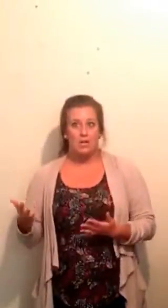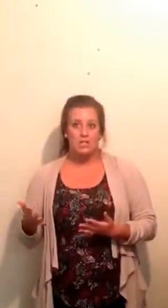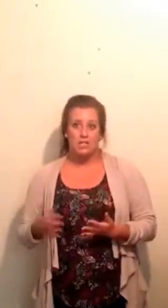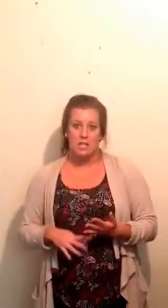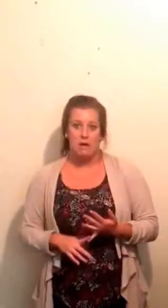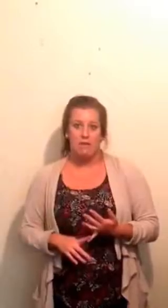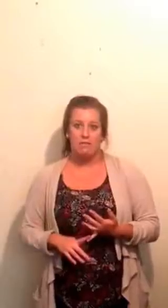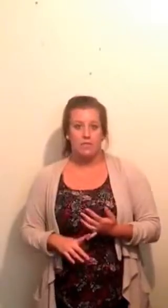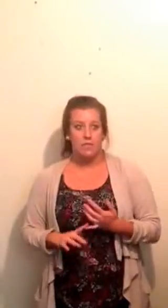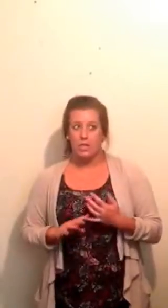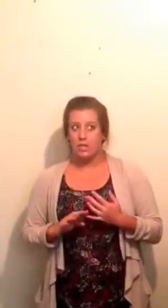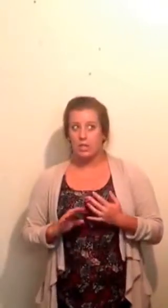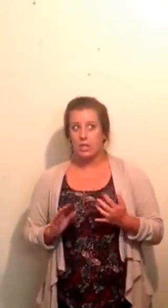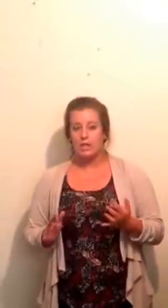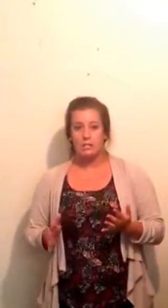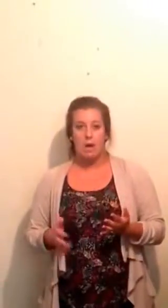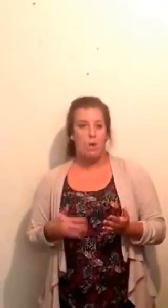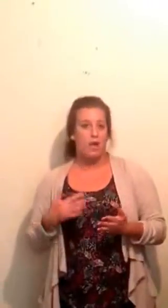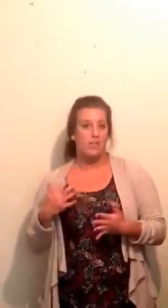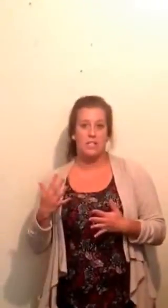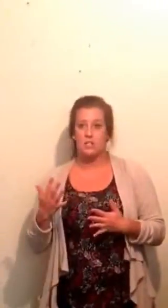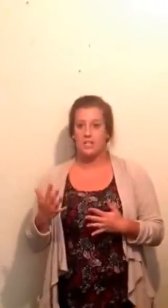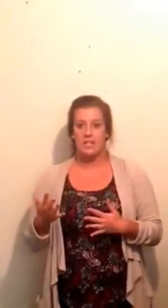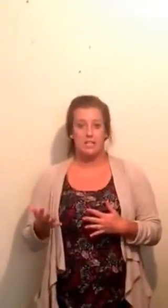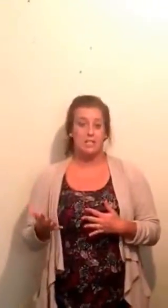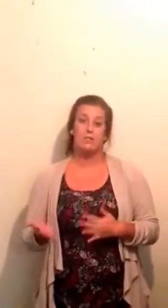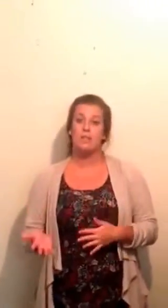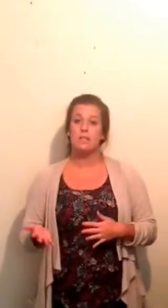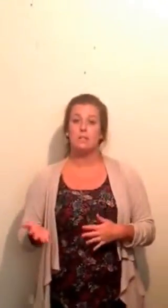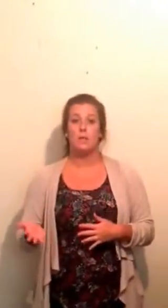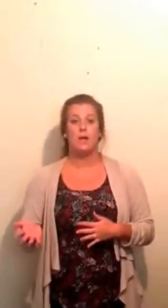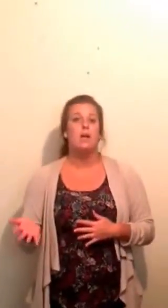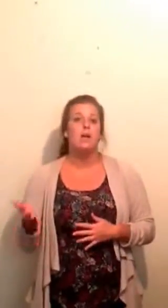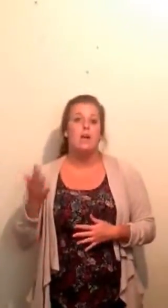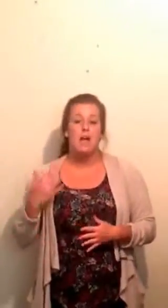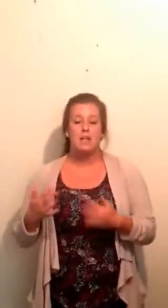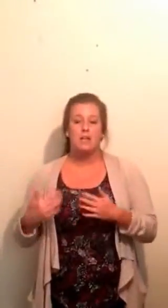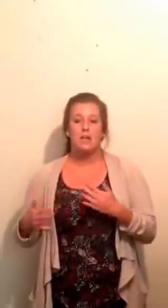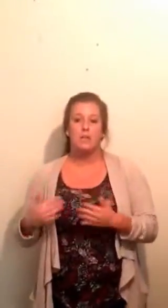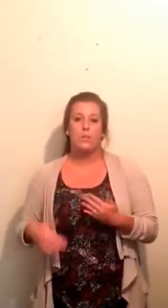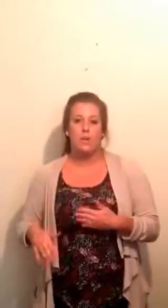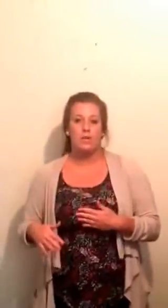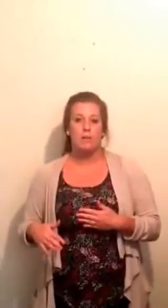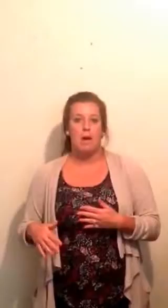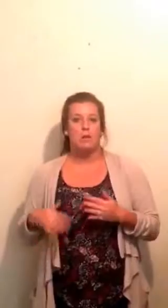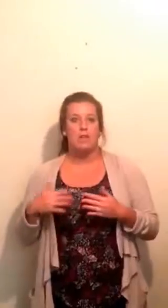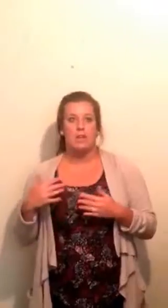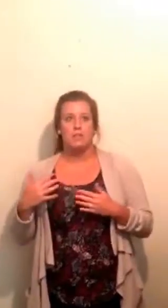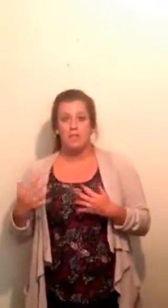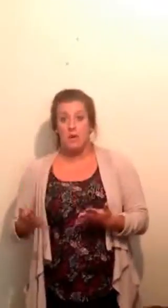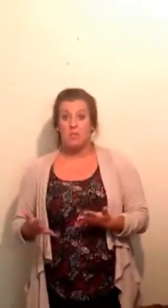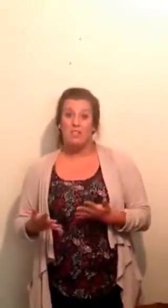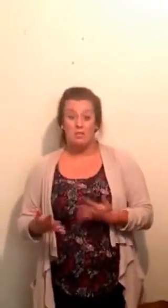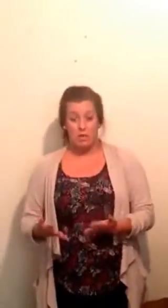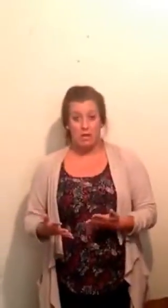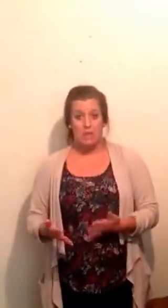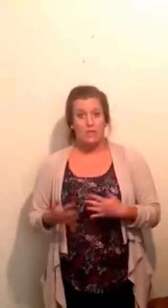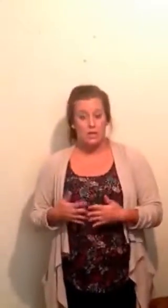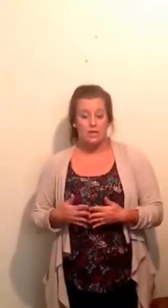questions that you have. If you're curious about why the teacher decided to do this, or anything that you're wondering about that the video left you thinking. So you're going to